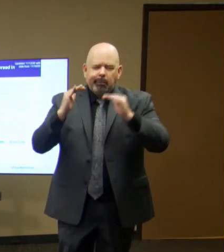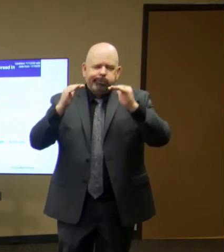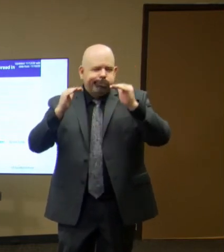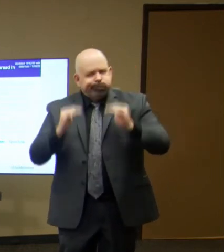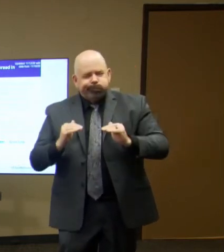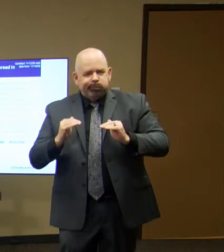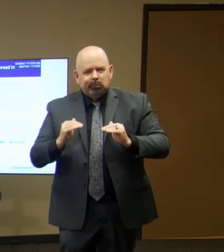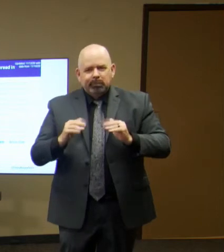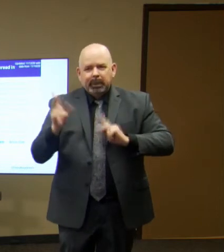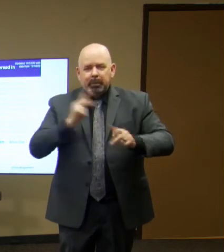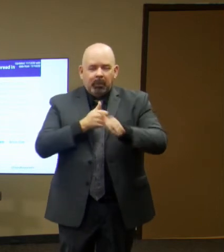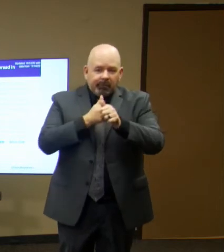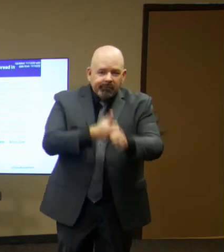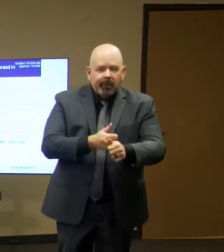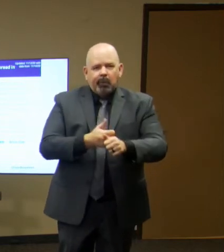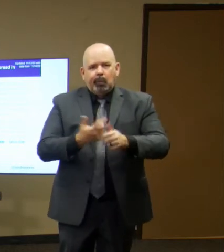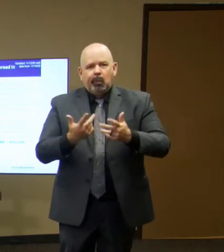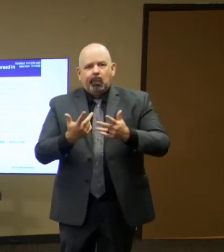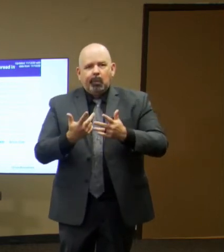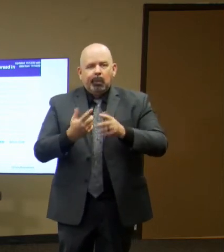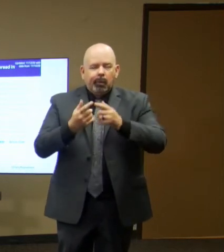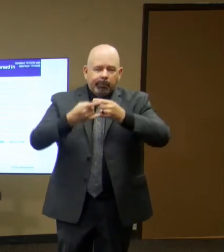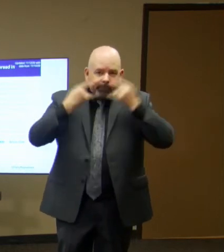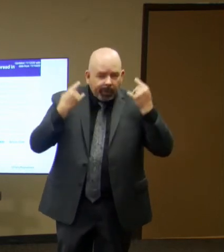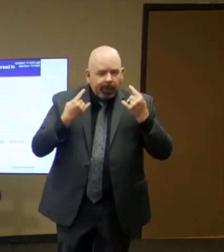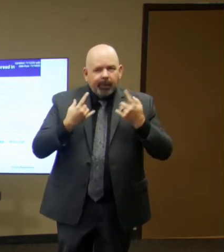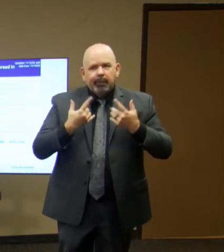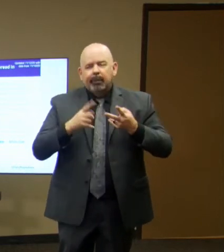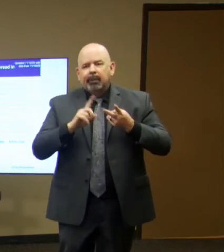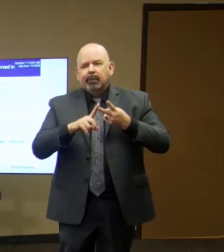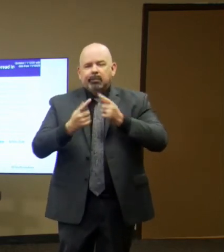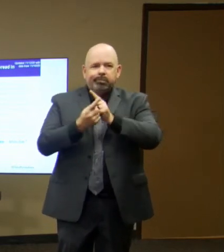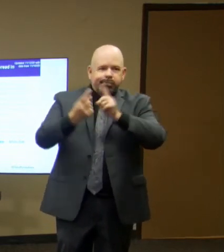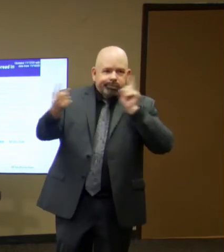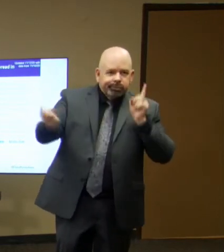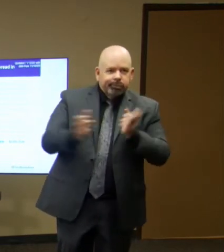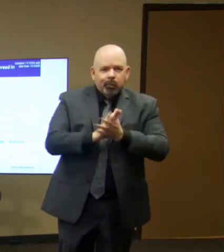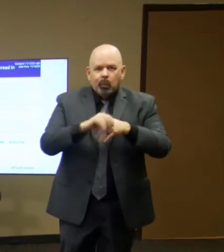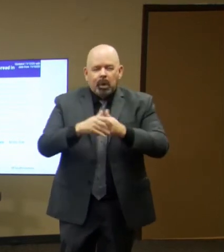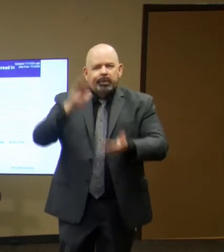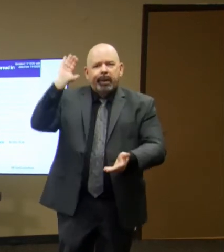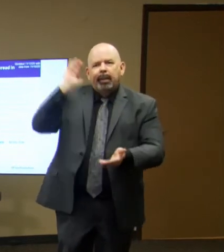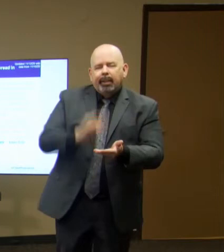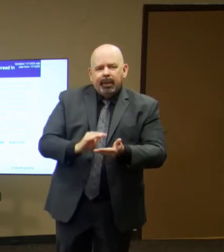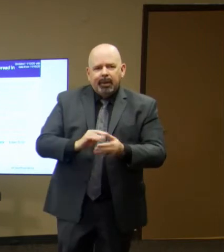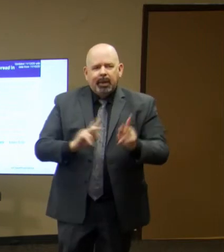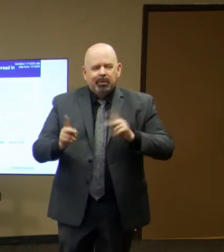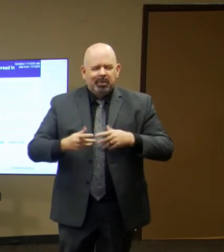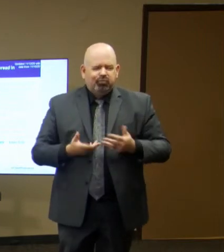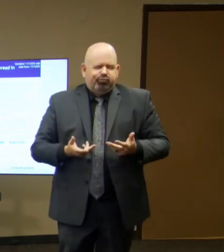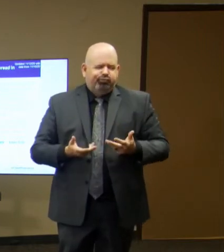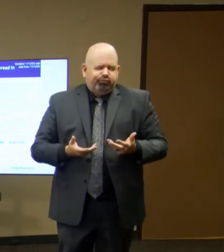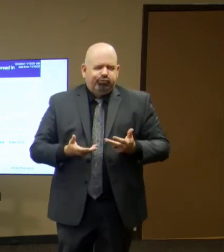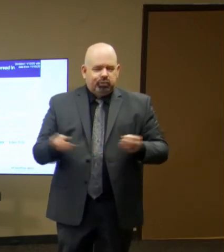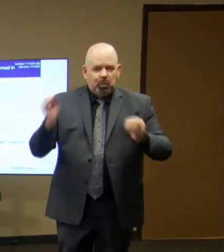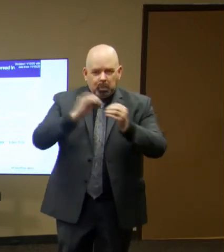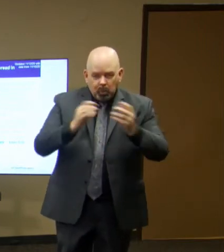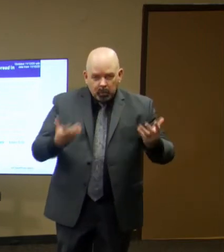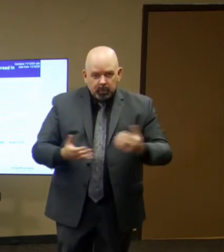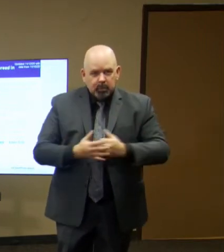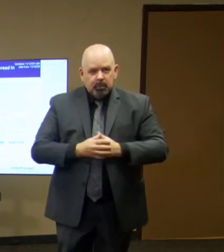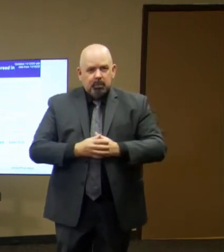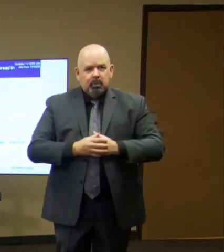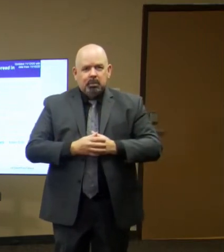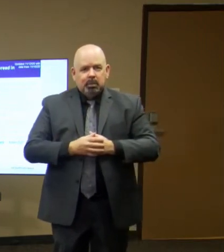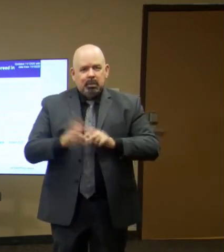that are necessary to keep you and your family and our community safe and keep our economy going. The